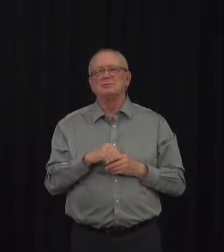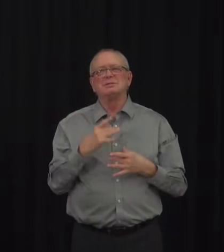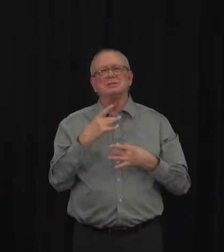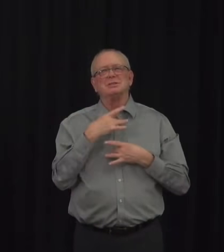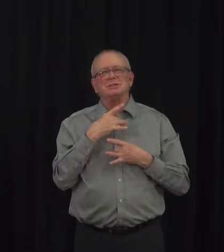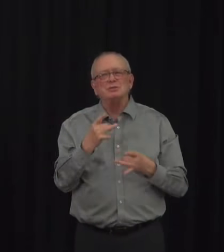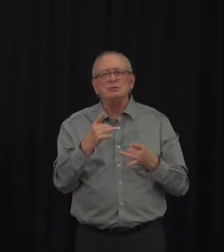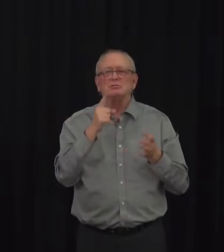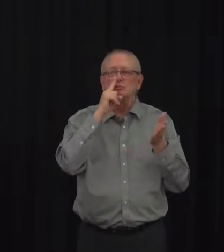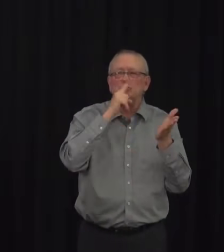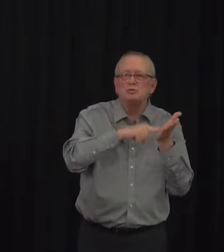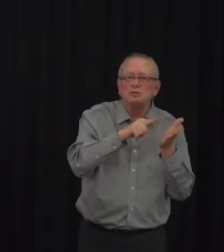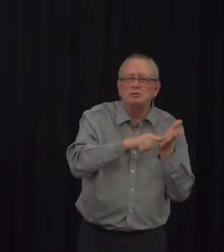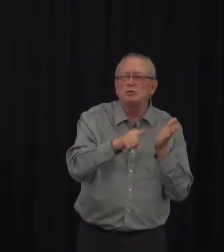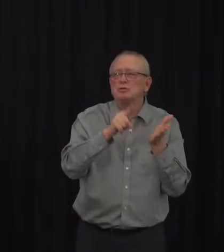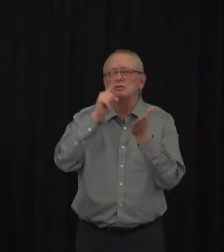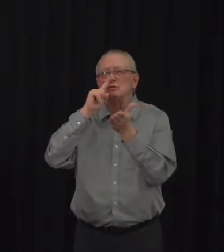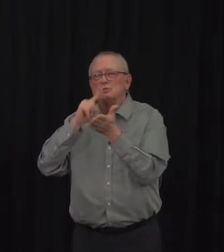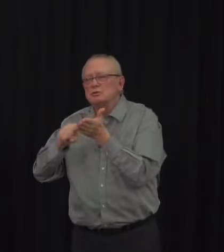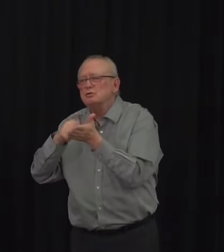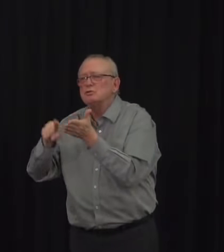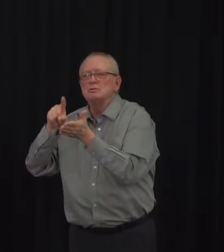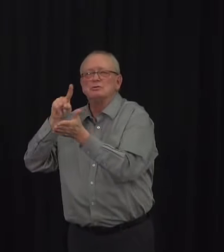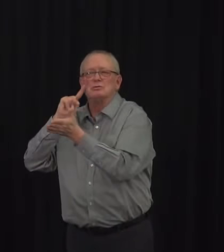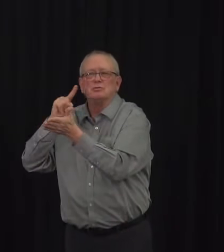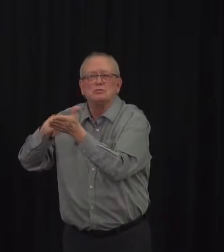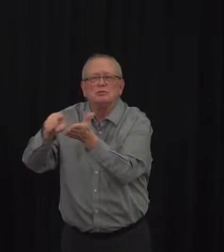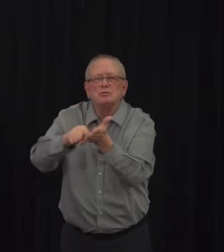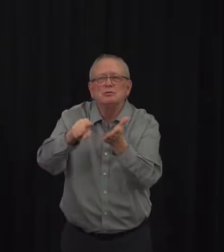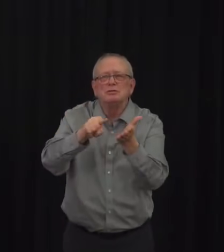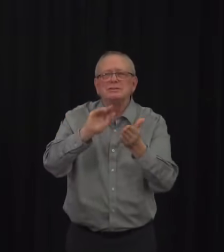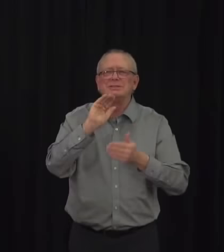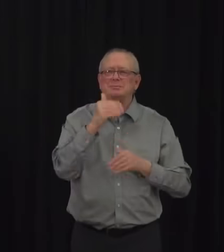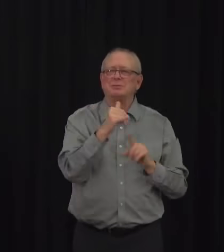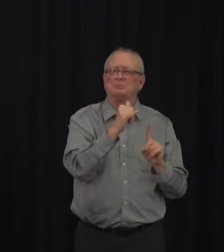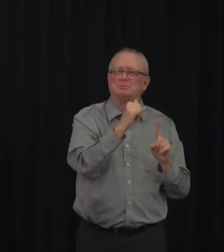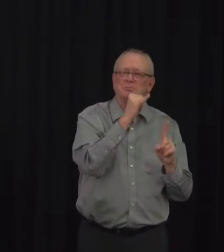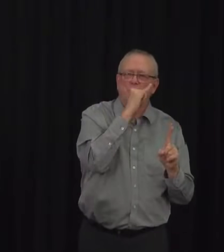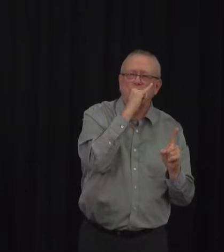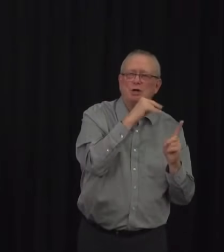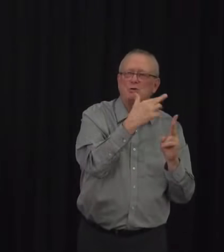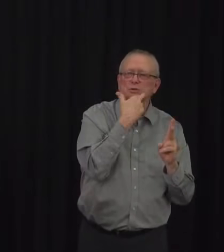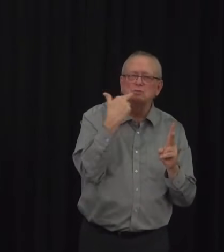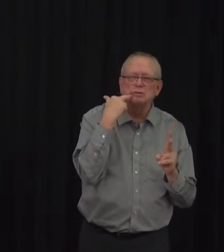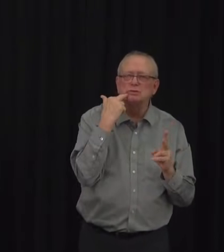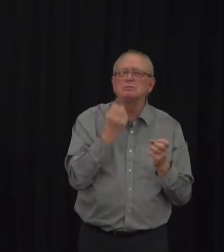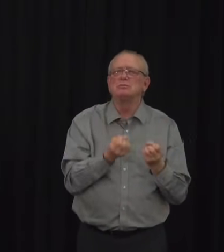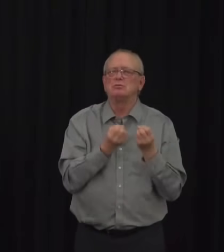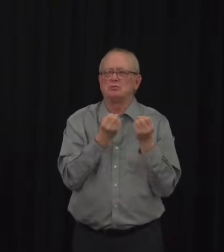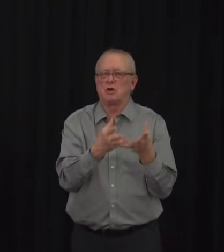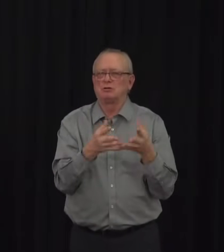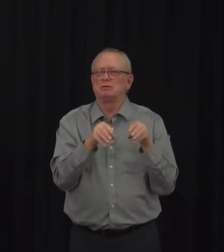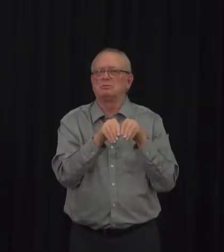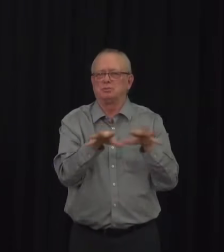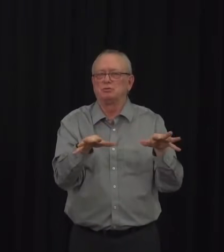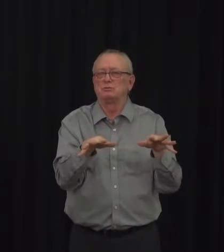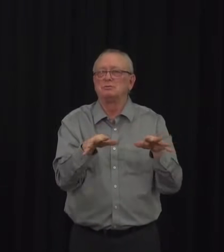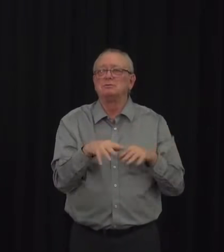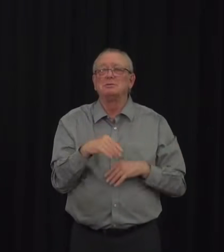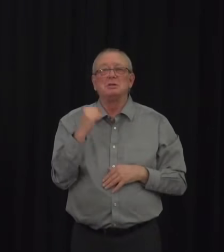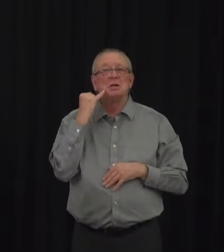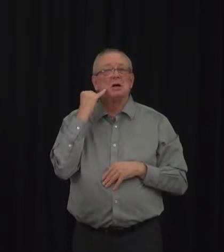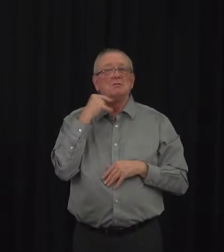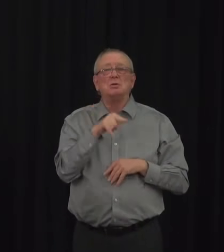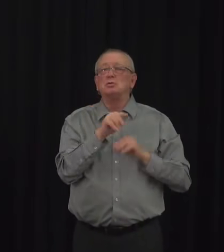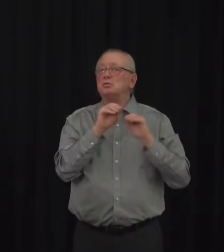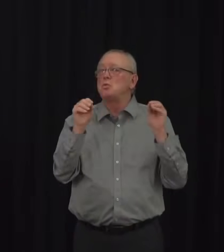point to restaurants and bars as a source of transmission. And of course, if there are no measures in place in restaurants and bars,